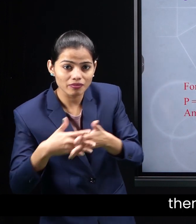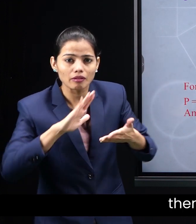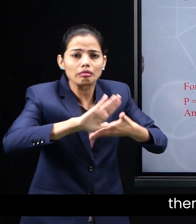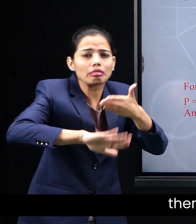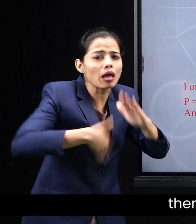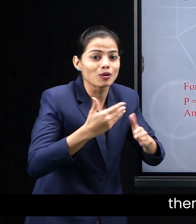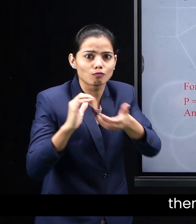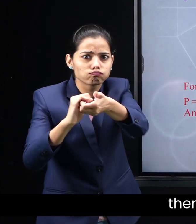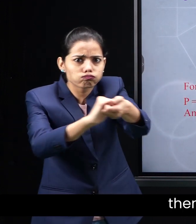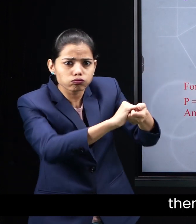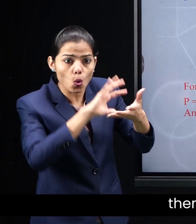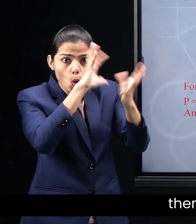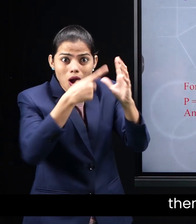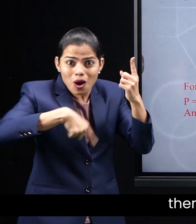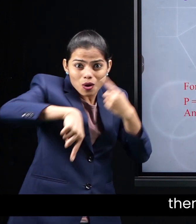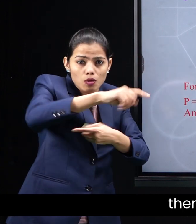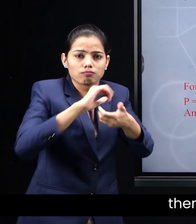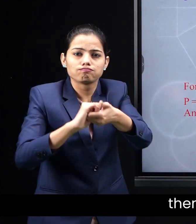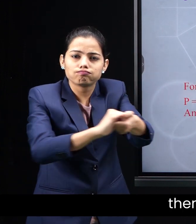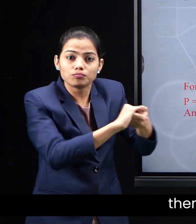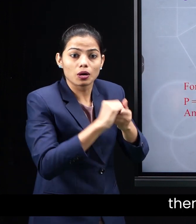the union set of P and Q is